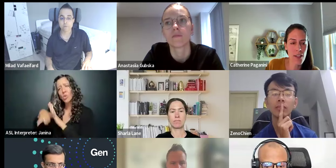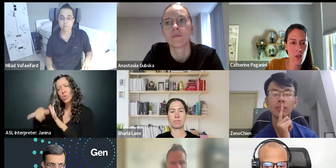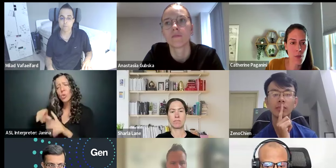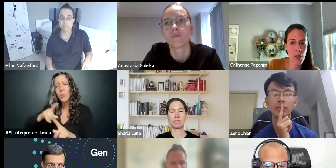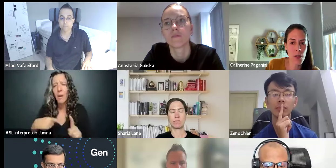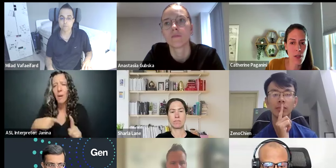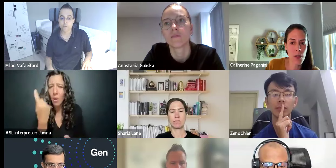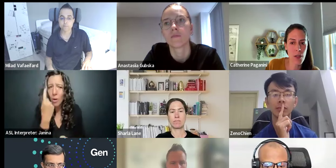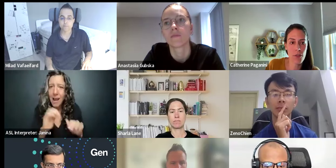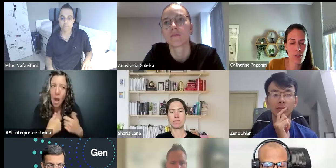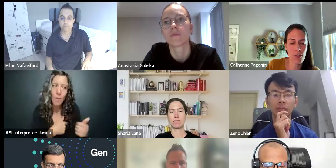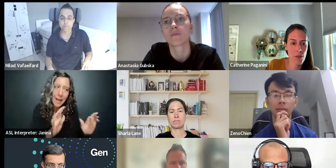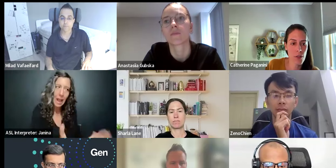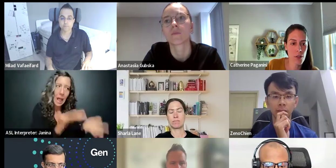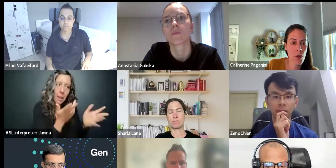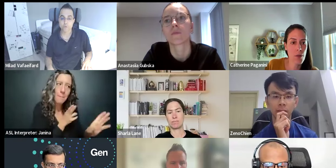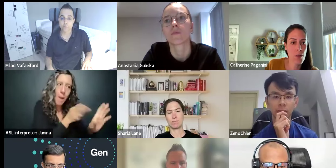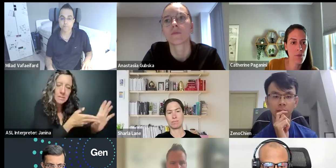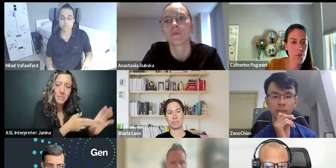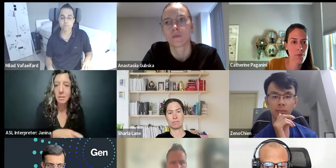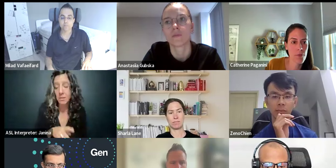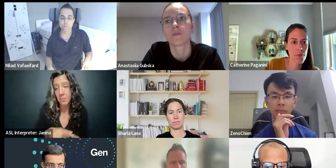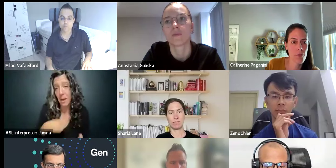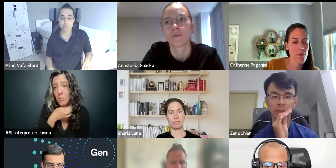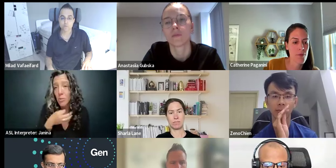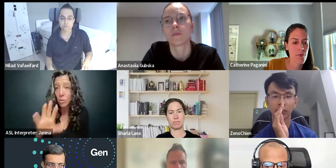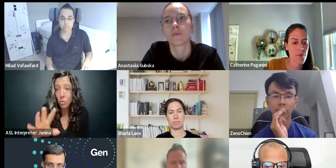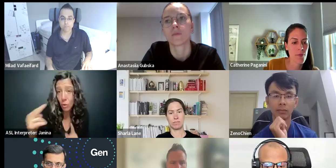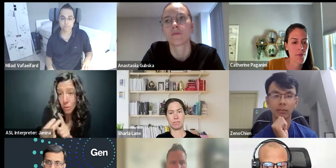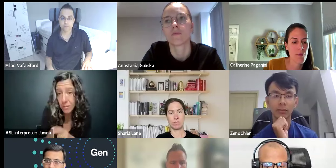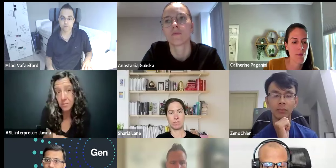you still think that streaming would solve the problem?